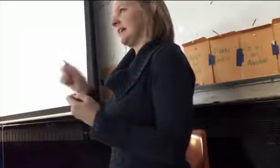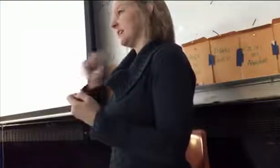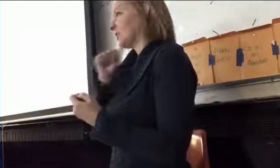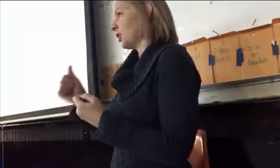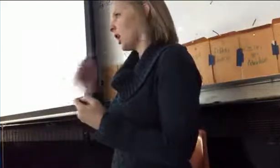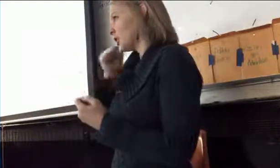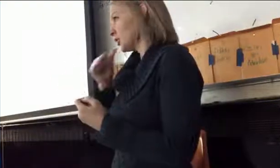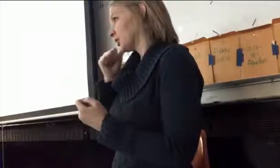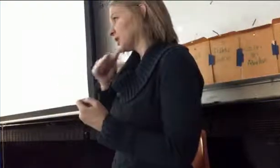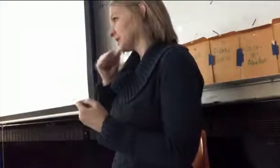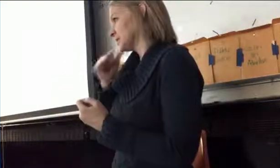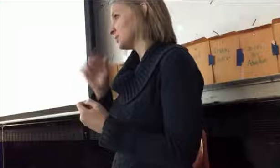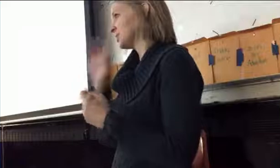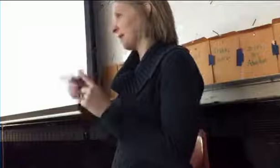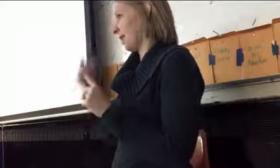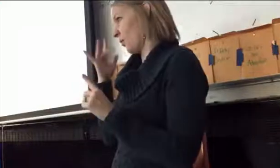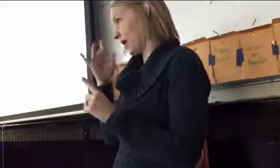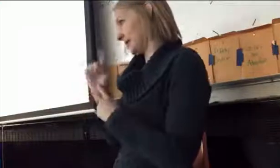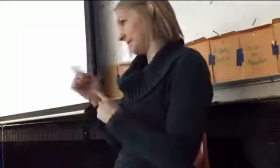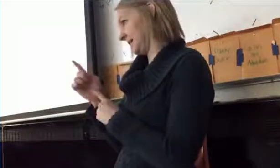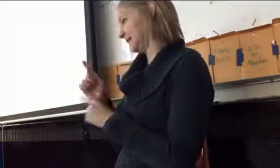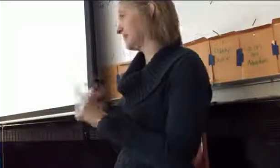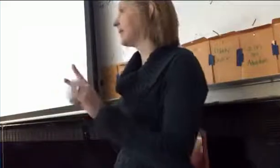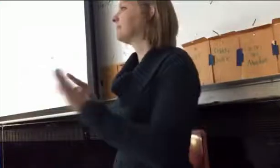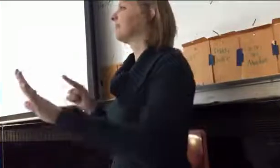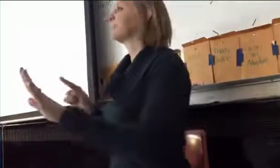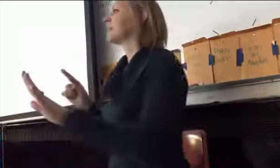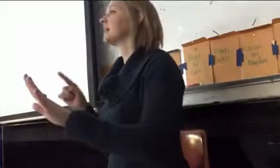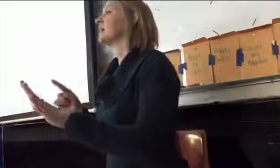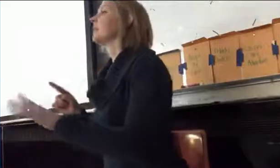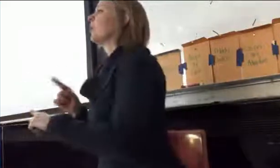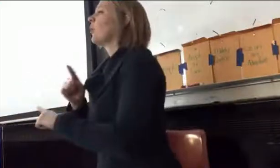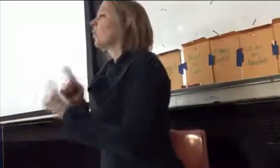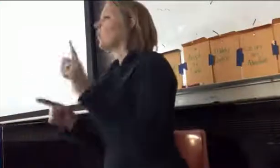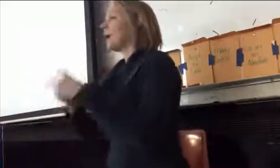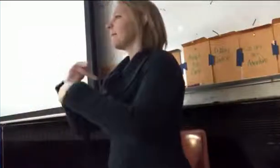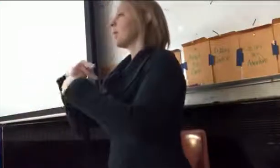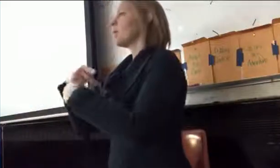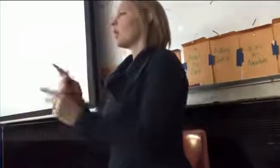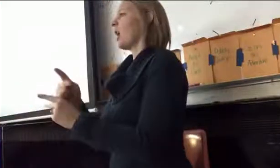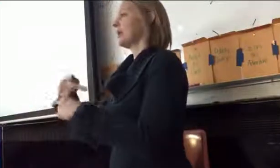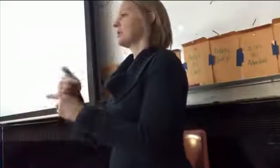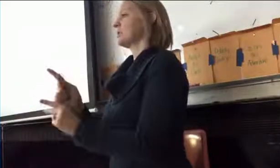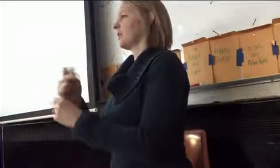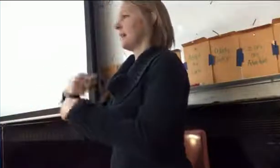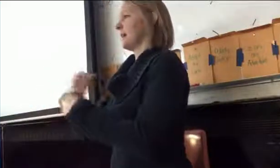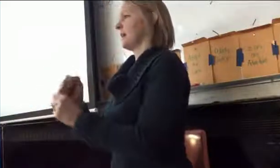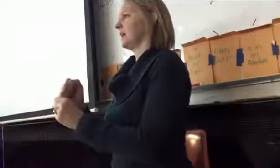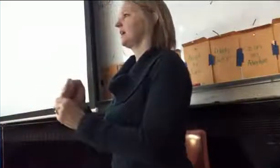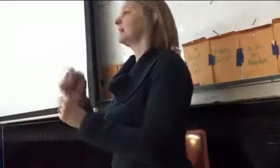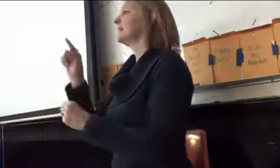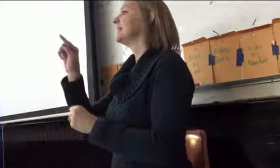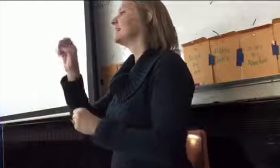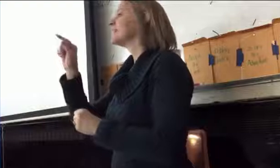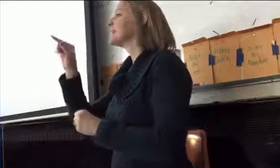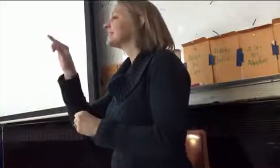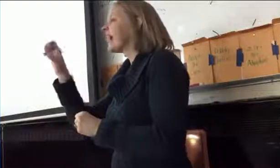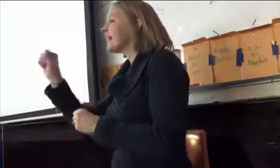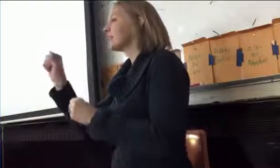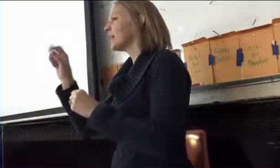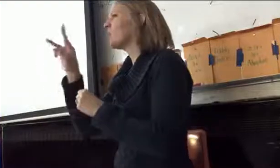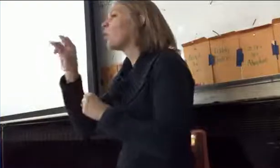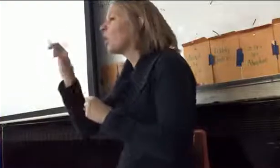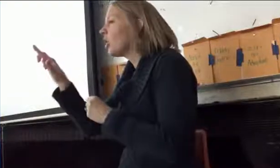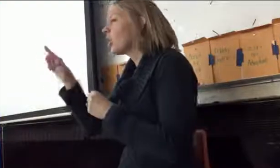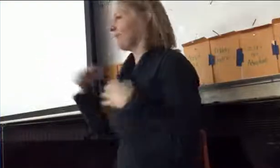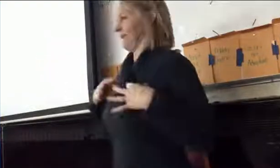not girls, and we'll talk about why in a second. However, what product do you think they're making? Textiles, wool, something along